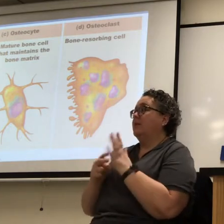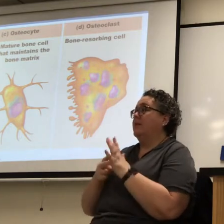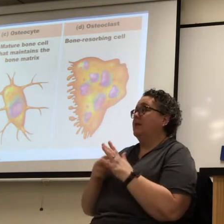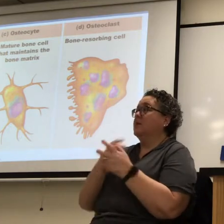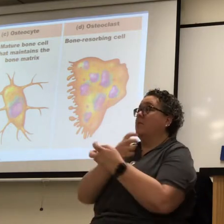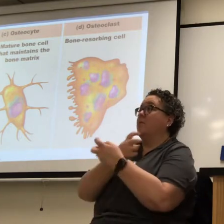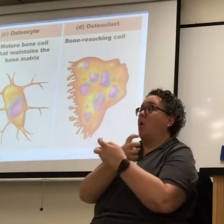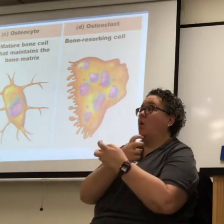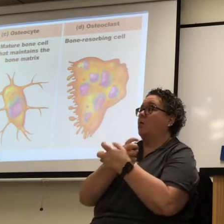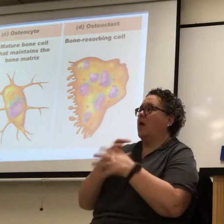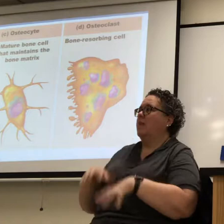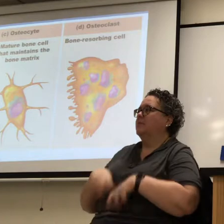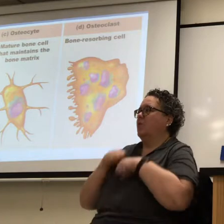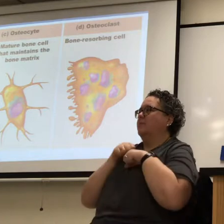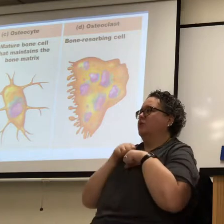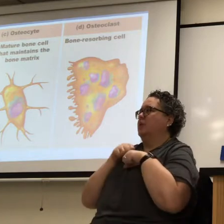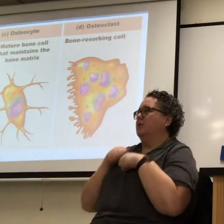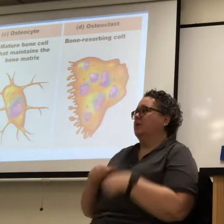bone